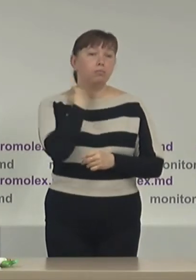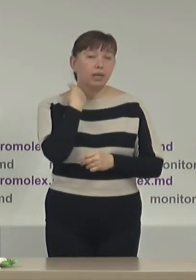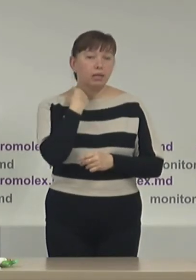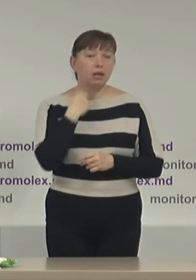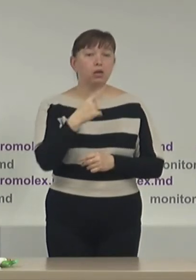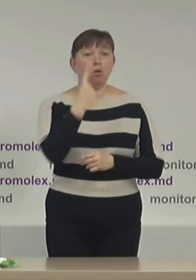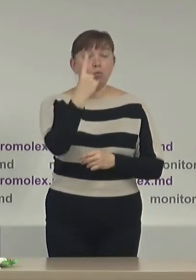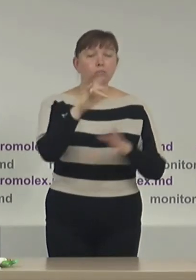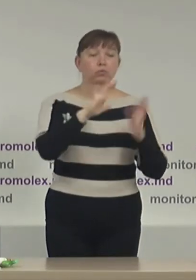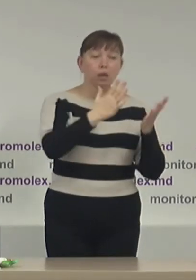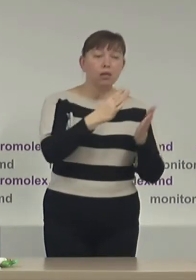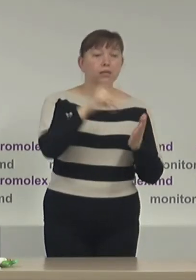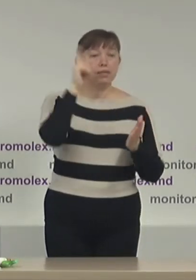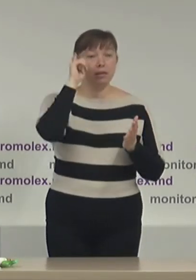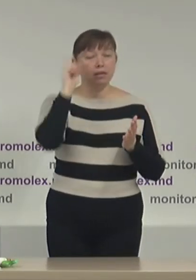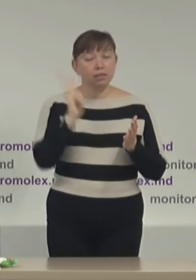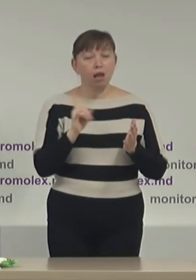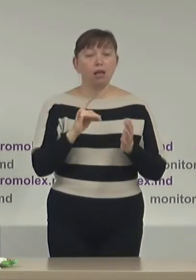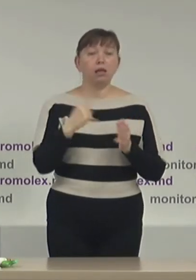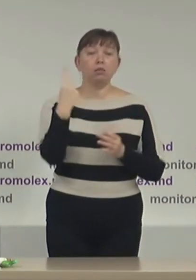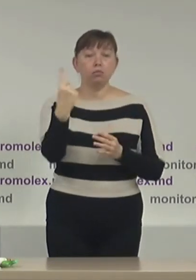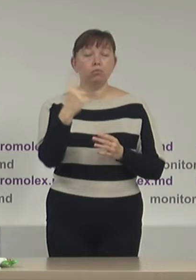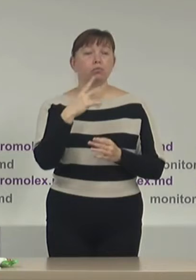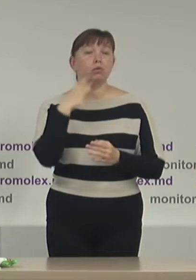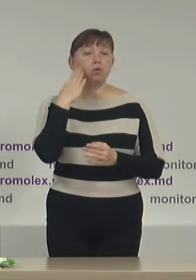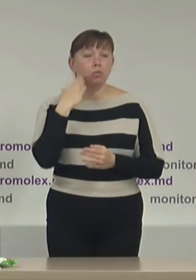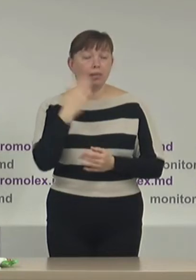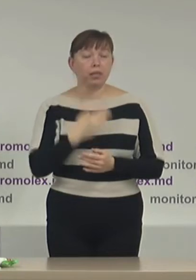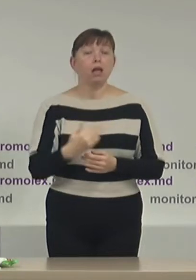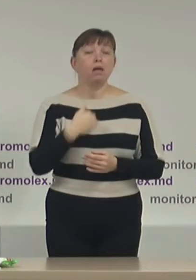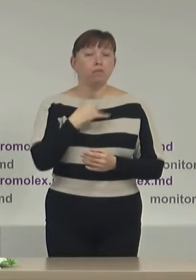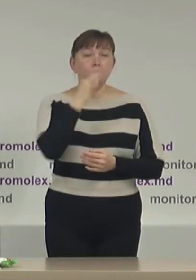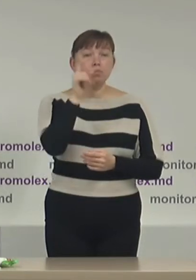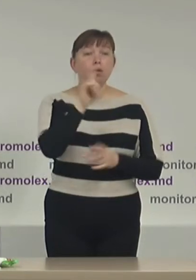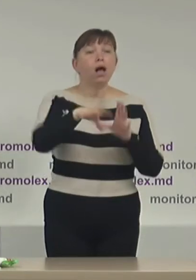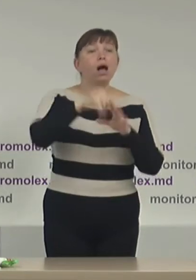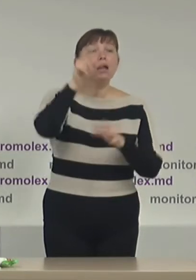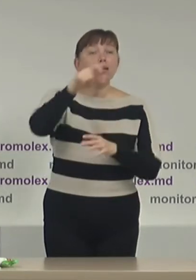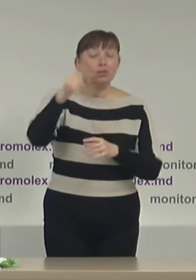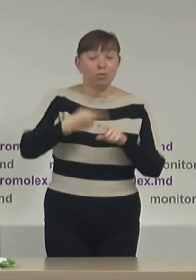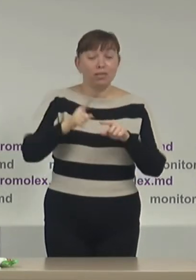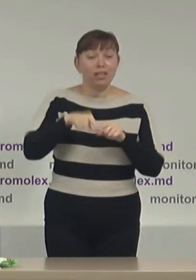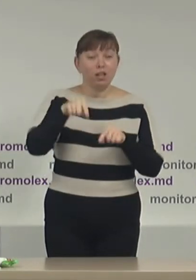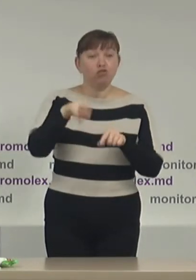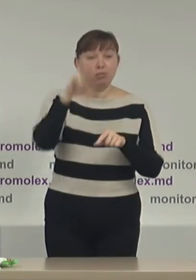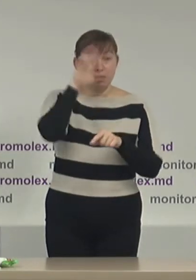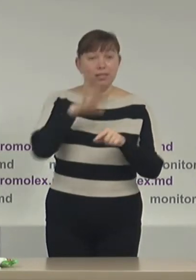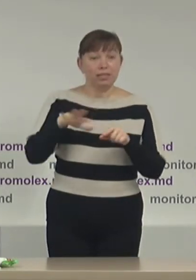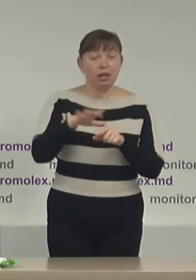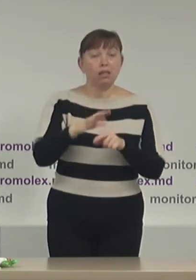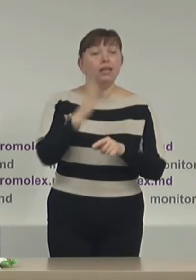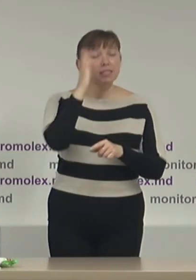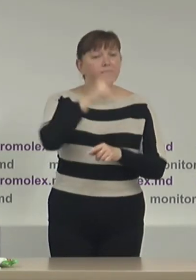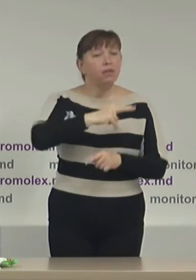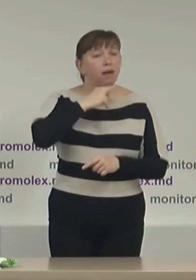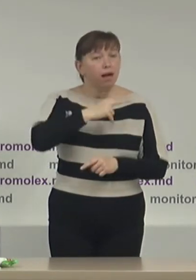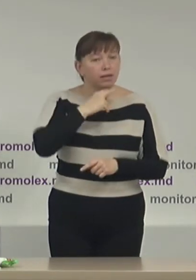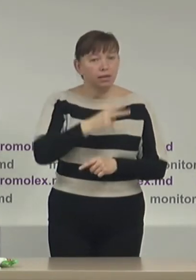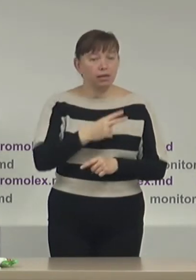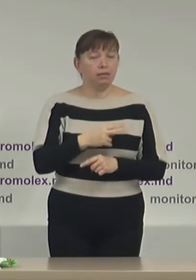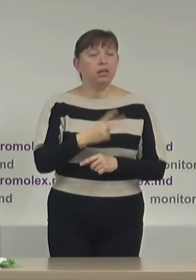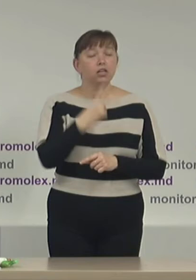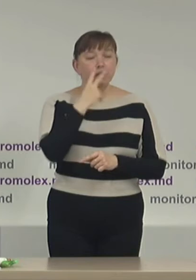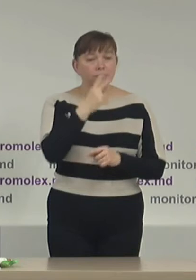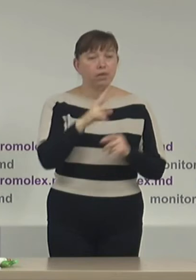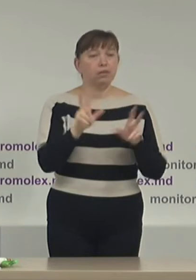in UK, and 1 case in Romania, 1 case in Israel. In this context, we would like to draw the attention of voters